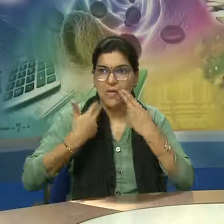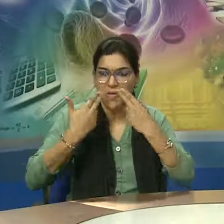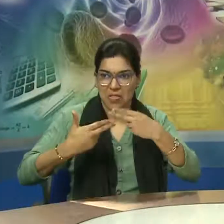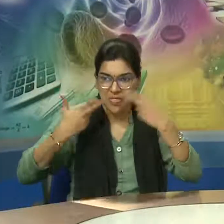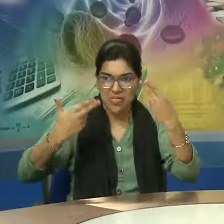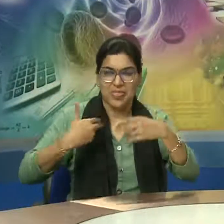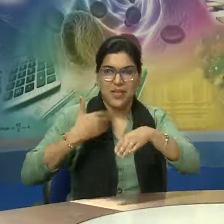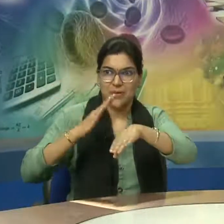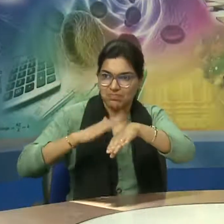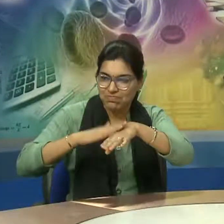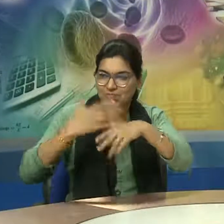laugh